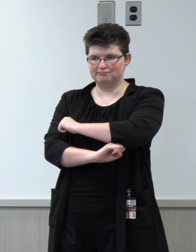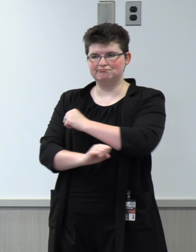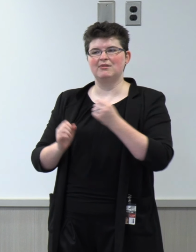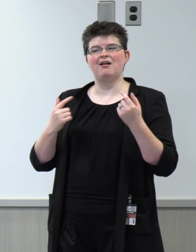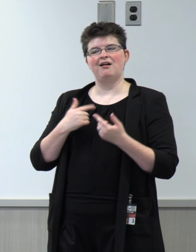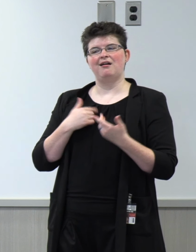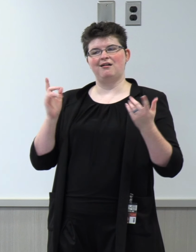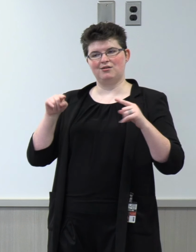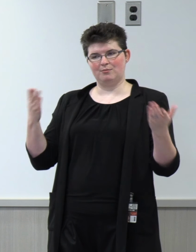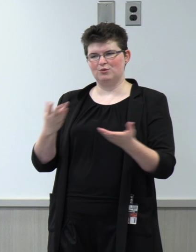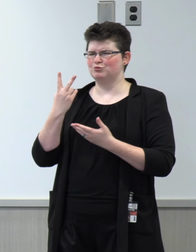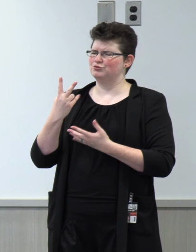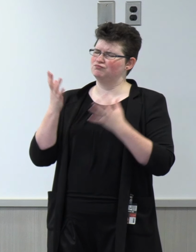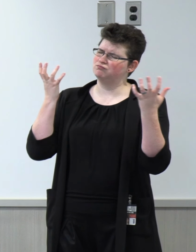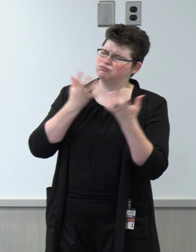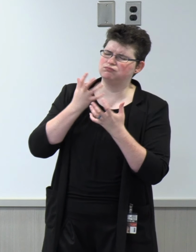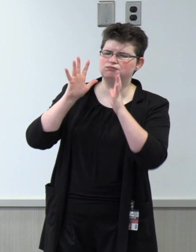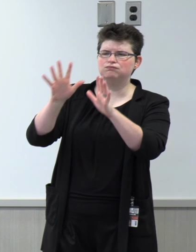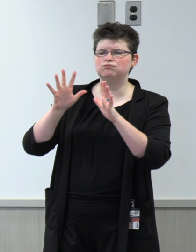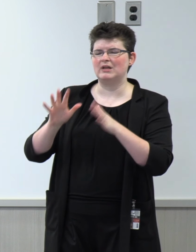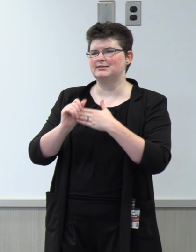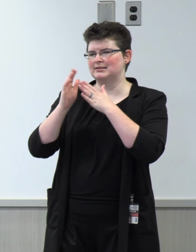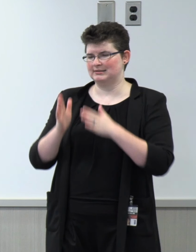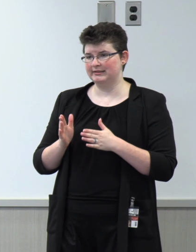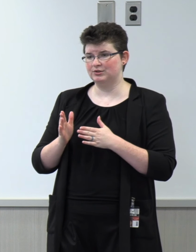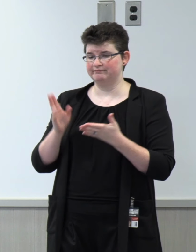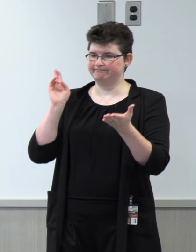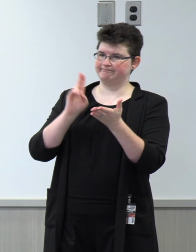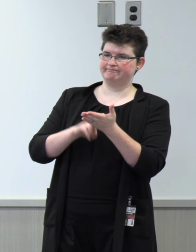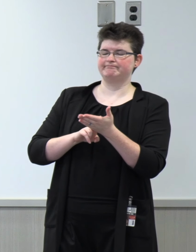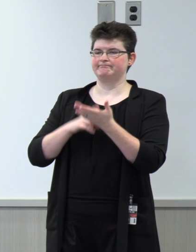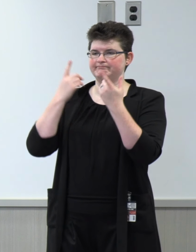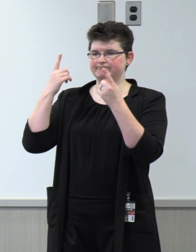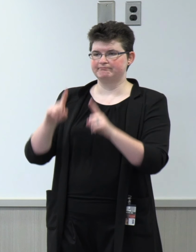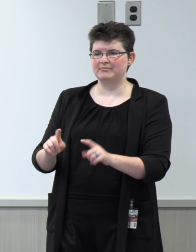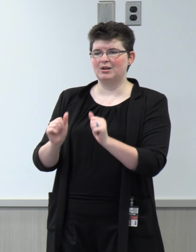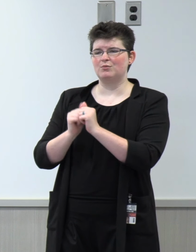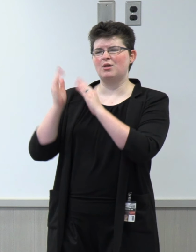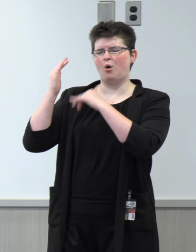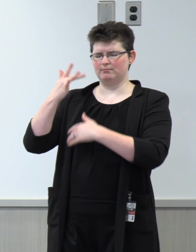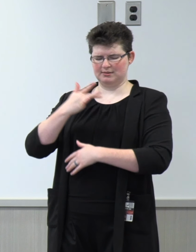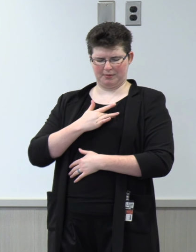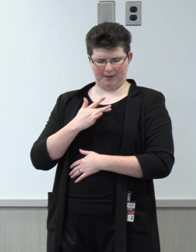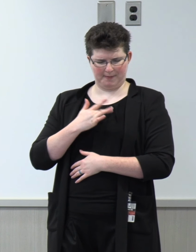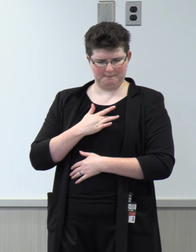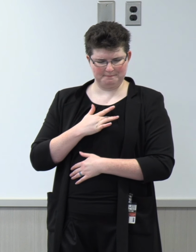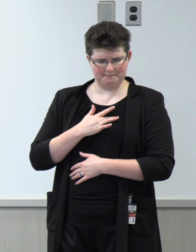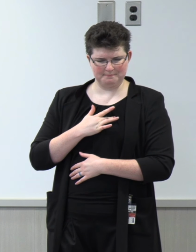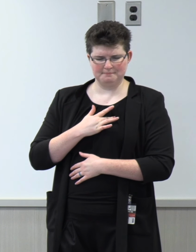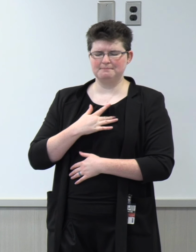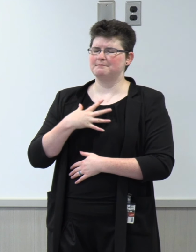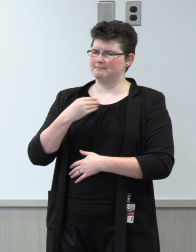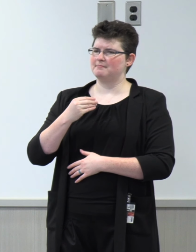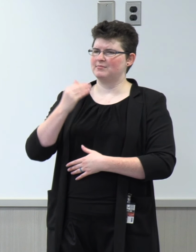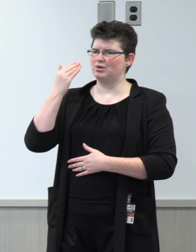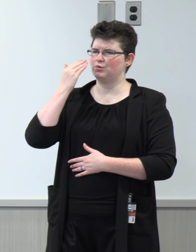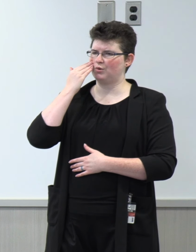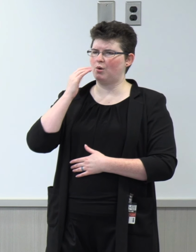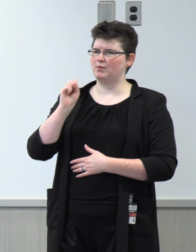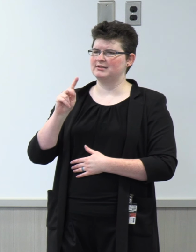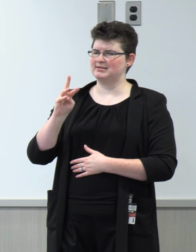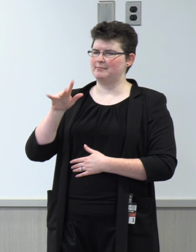fantastic leaders to sign a resolution with hope in my heart and the conviction that St.